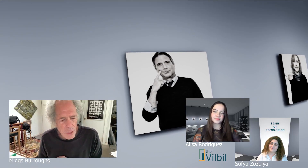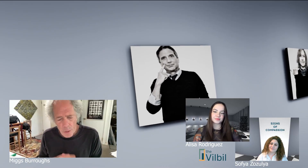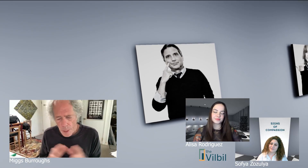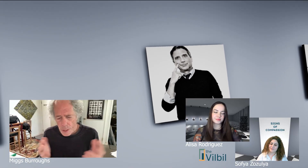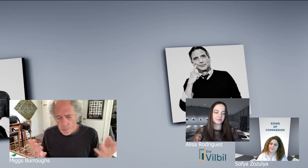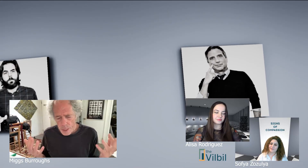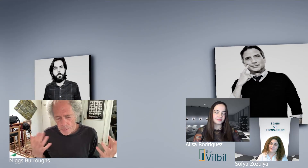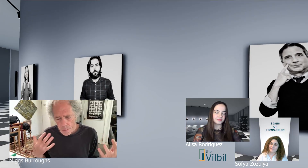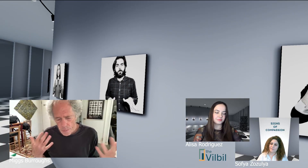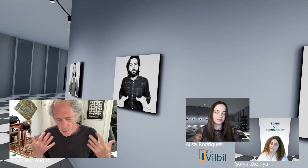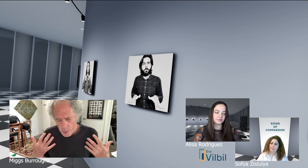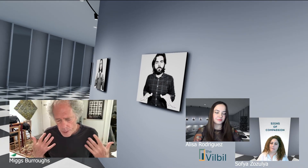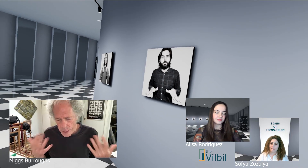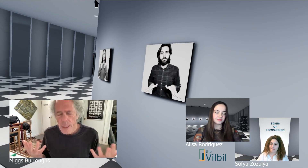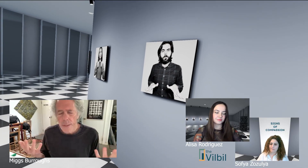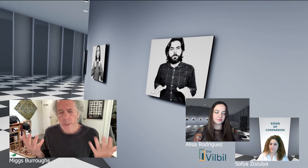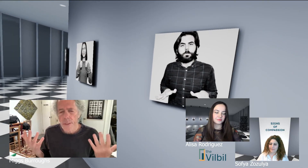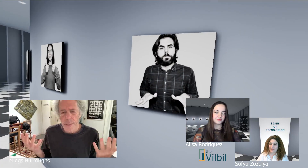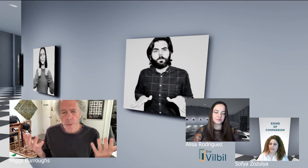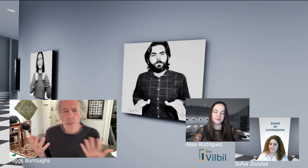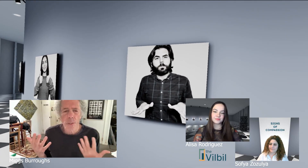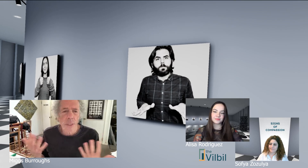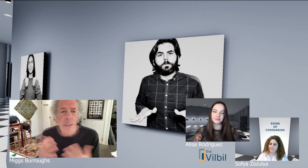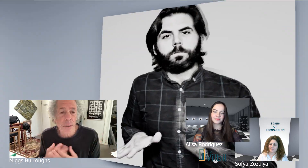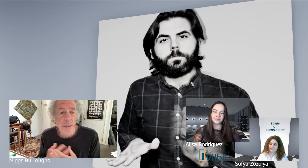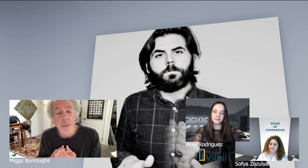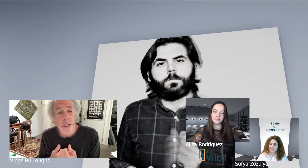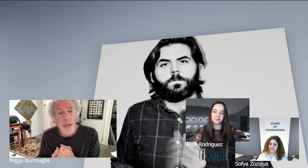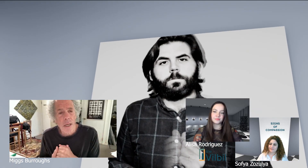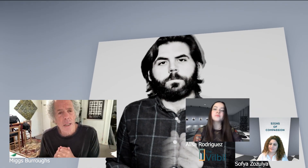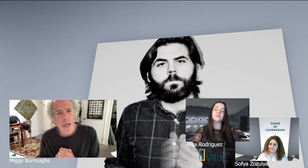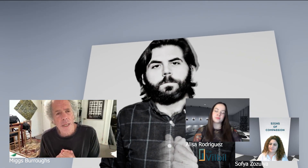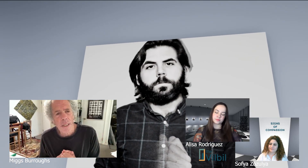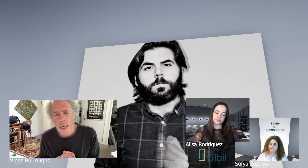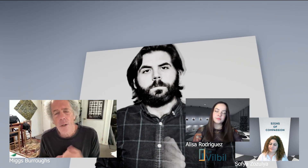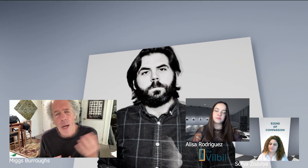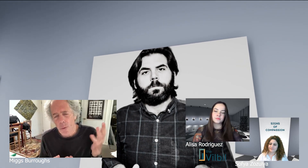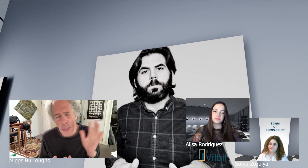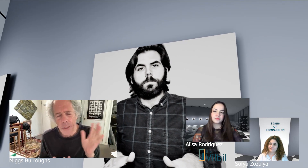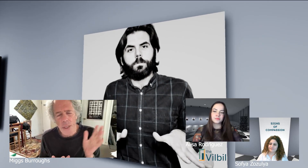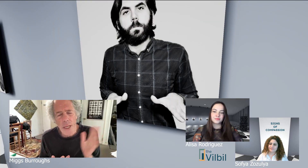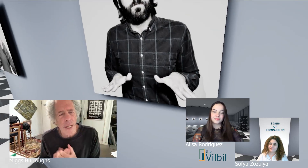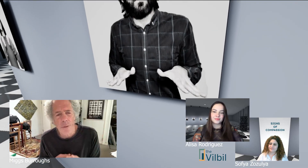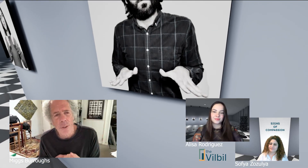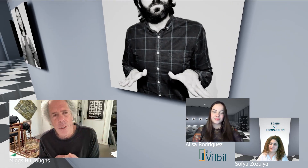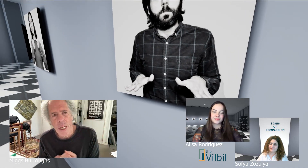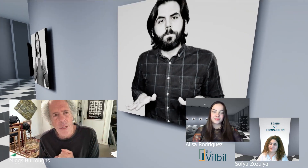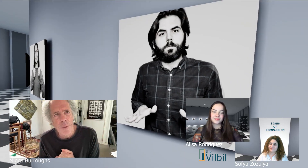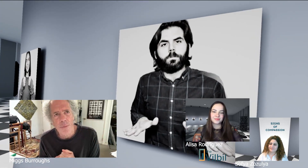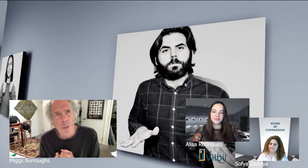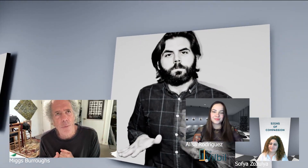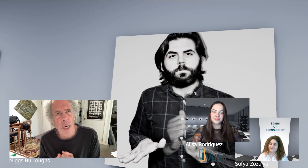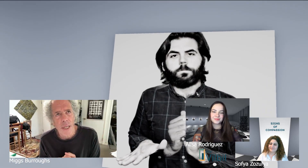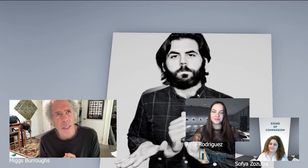since my technique at the time was this lenticular, I don't know why sign language came to